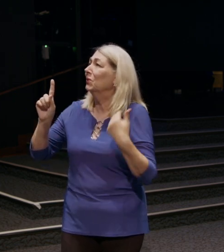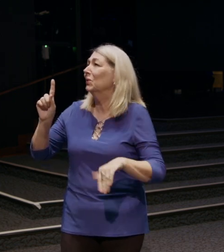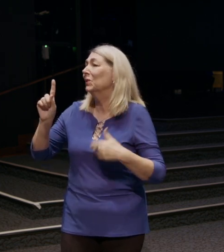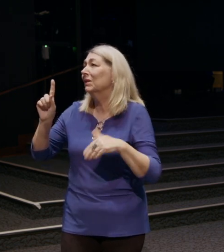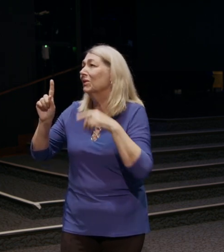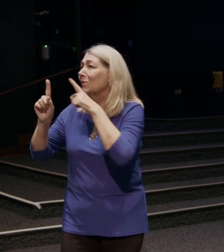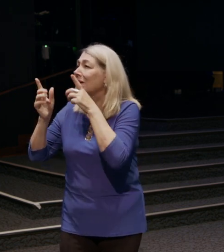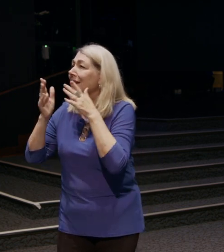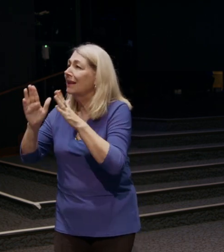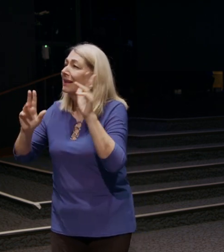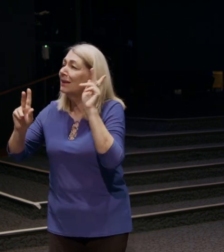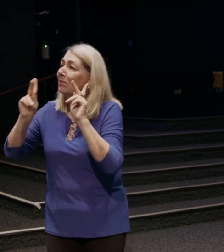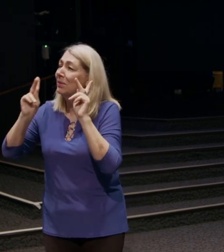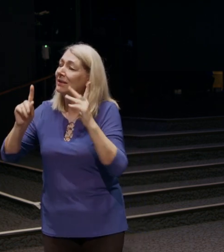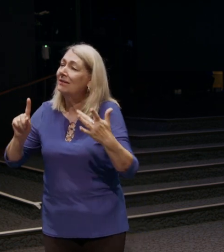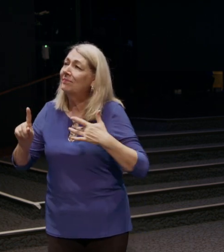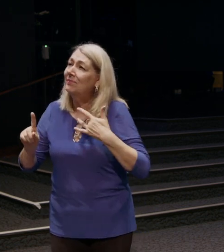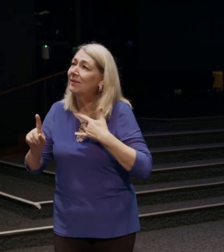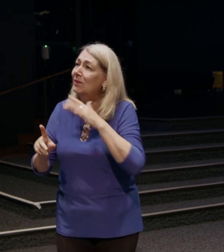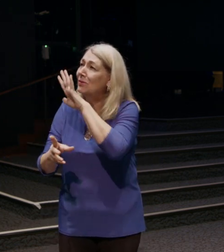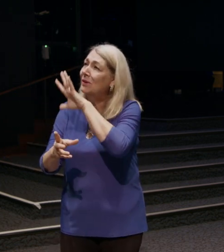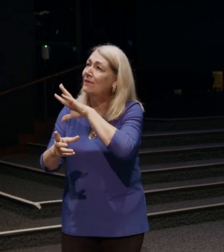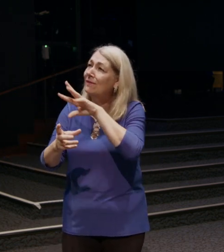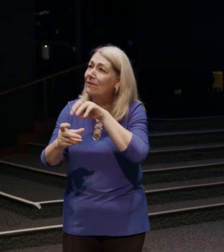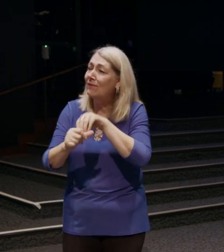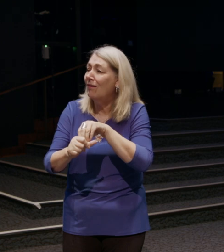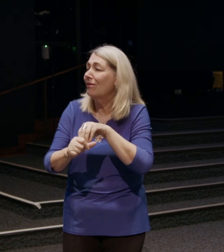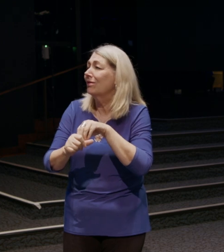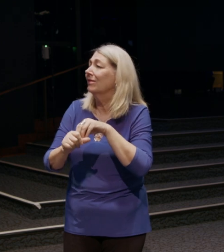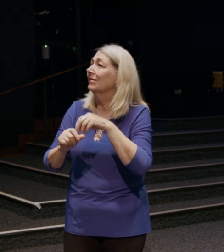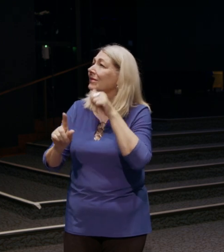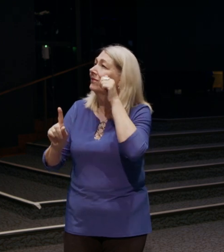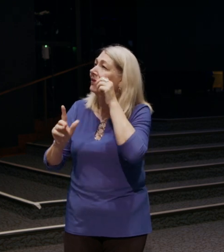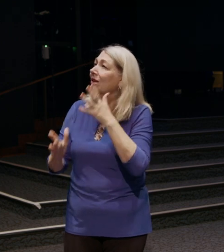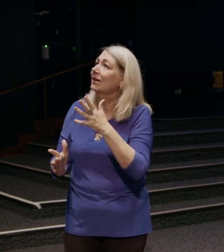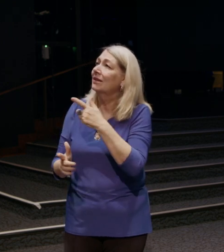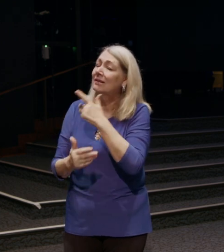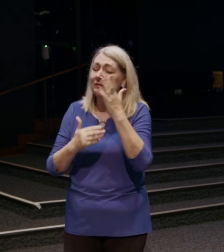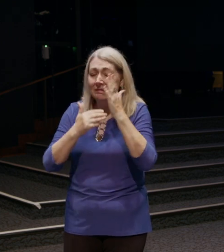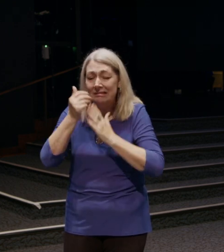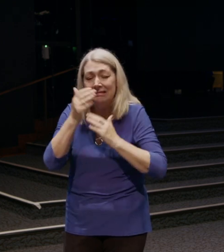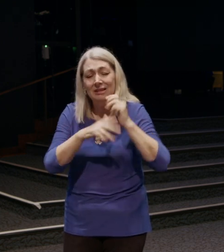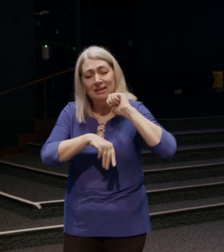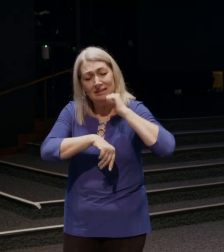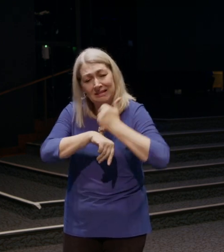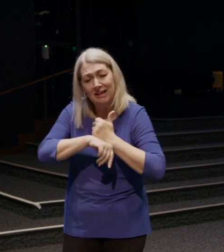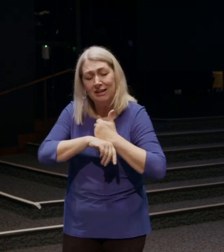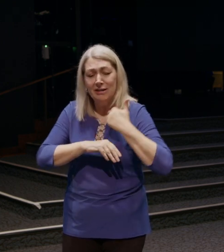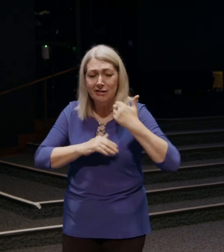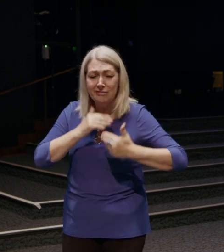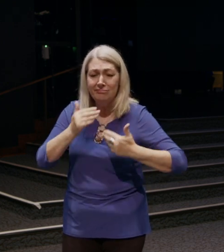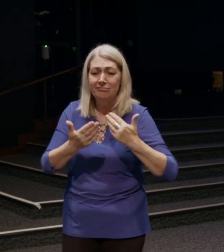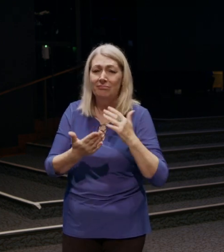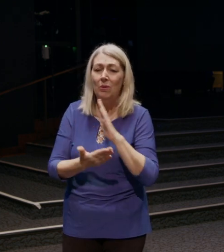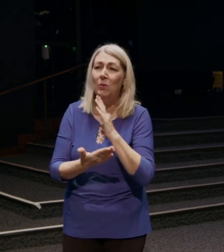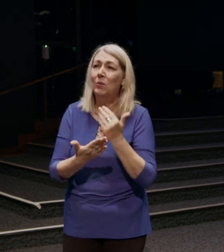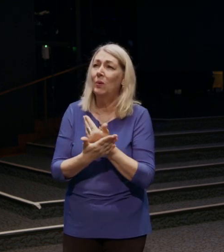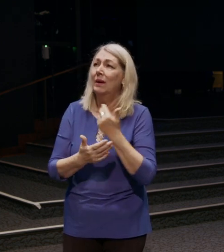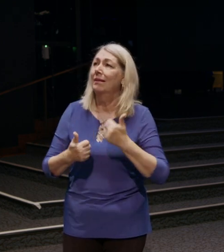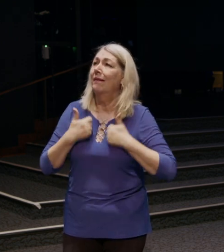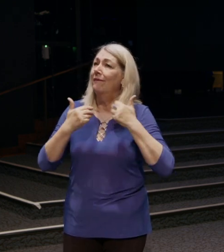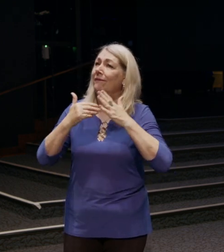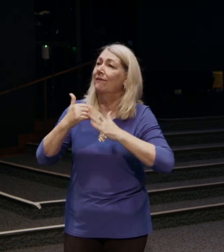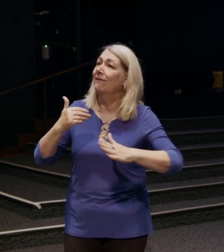let the people sense your presence, Father, as they are beginning to rebuild their lives. And we